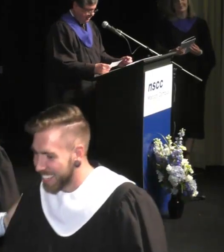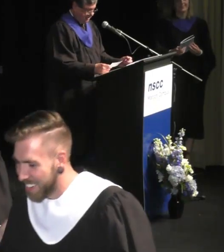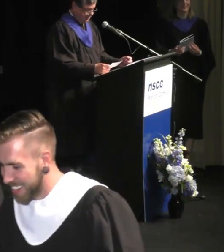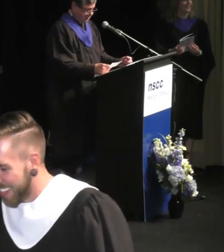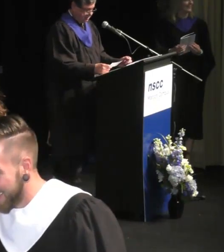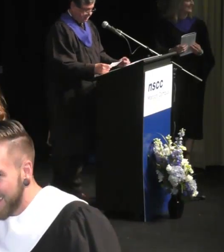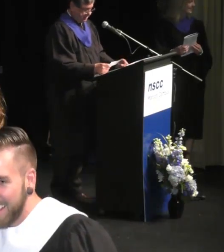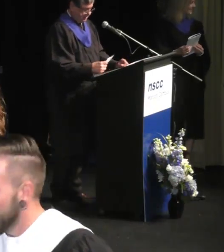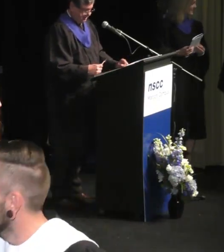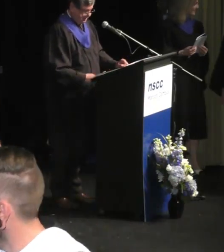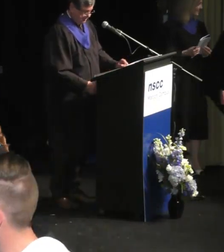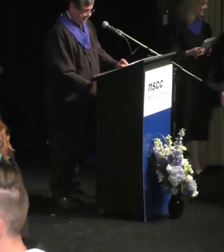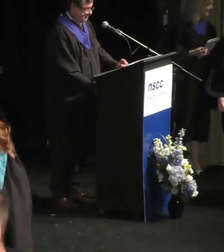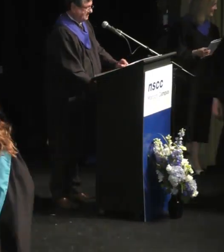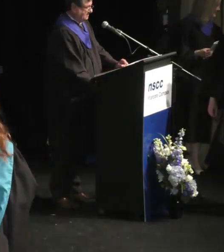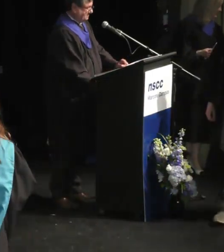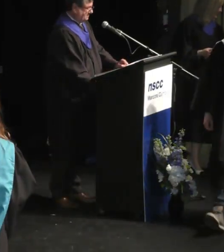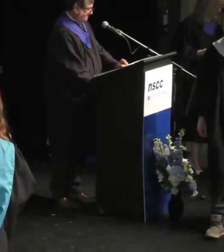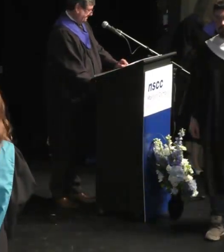Dylan Muse.